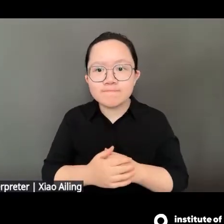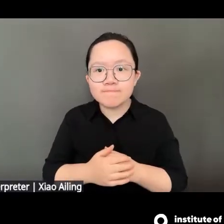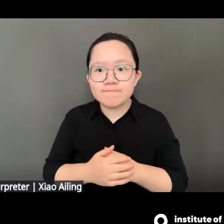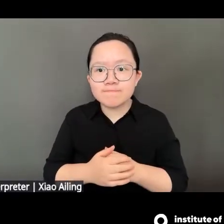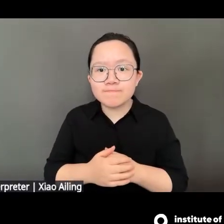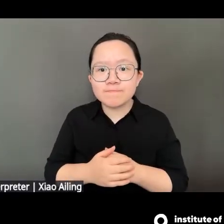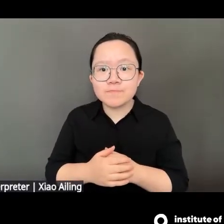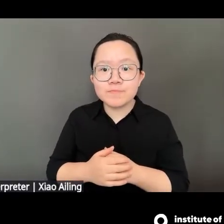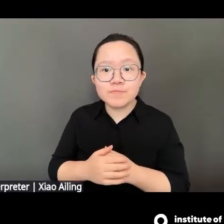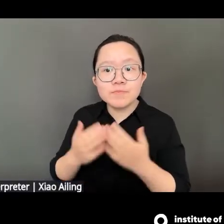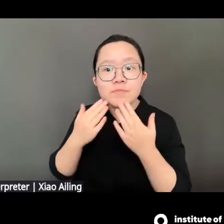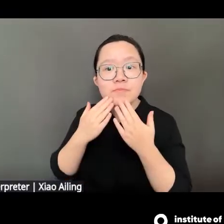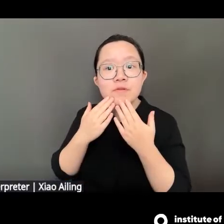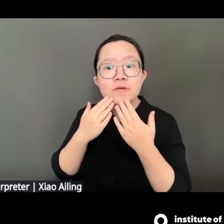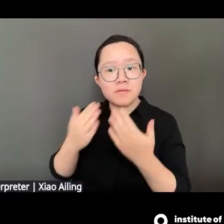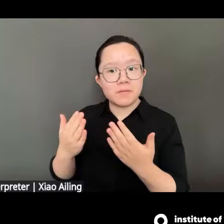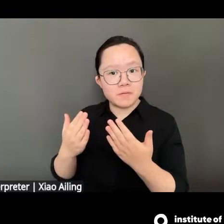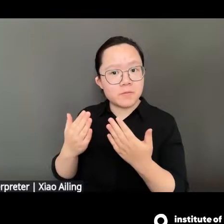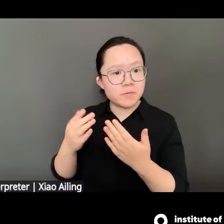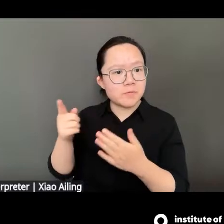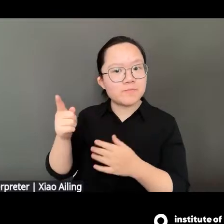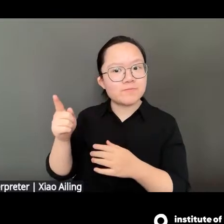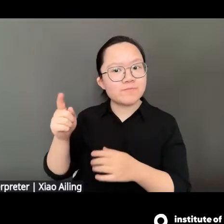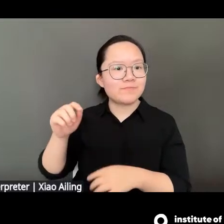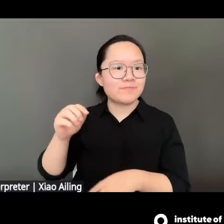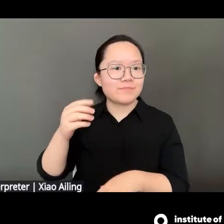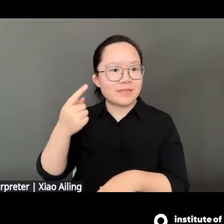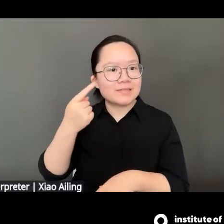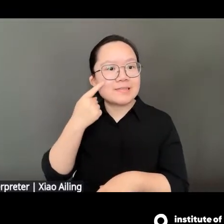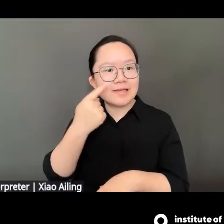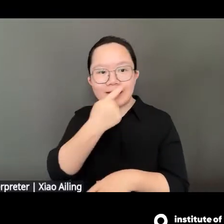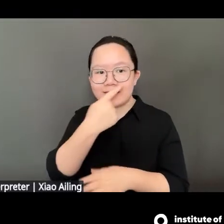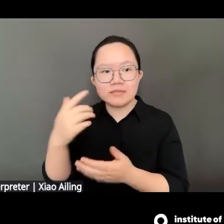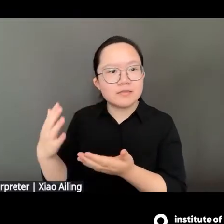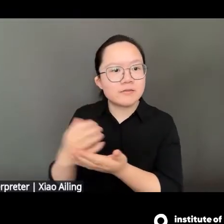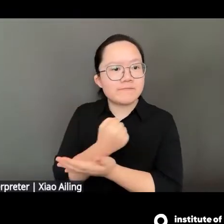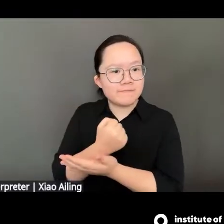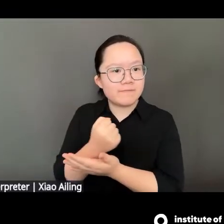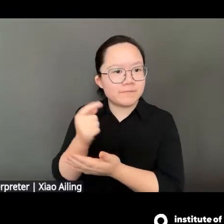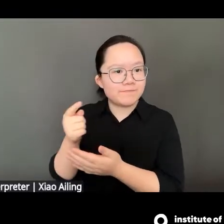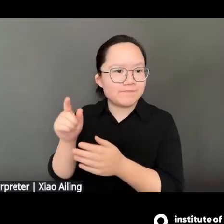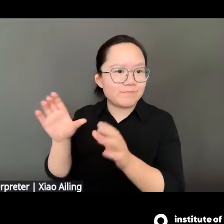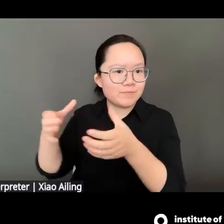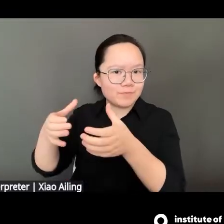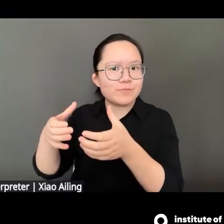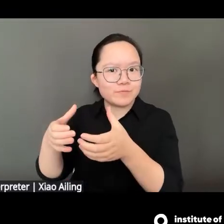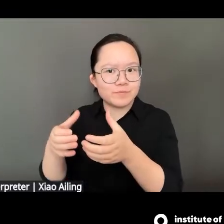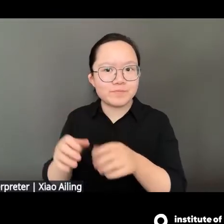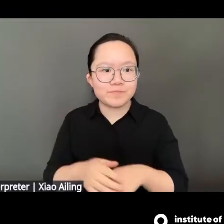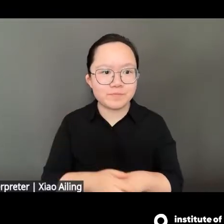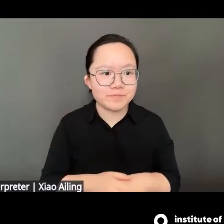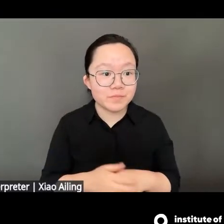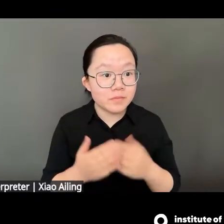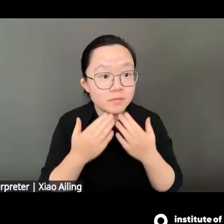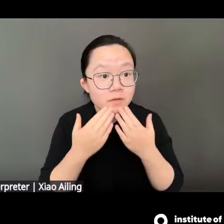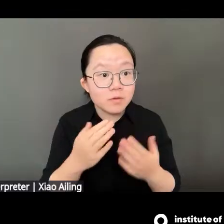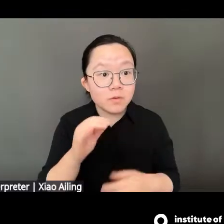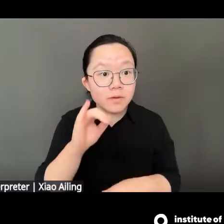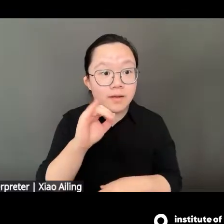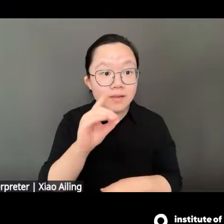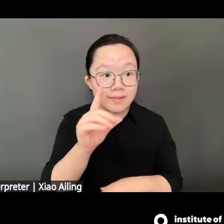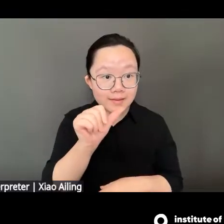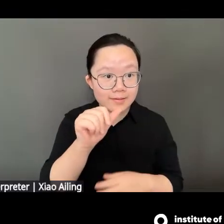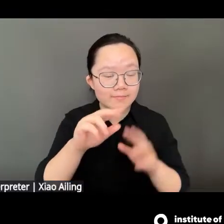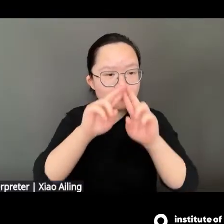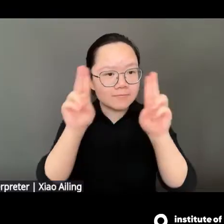who I believe is online with us, to Gayatri Sekar of the International Disability Alliance, as well as to